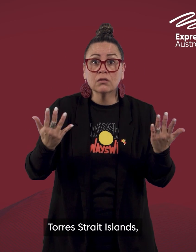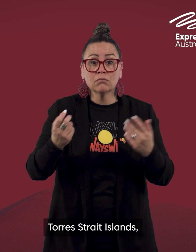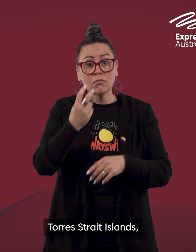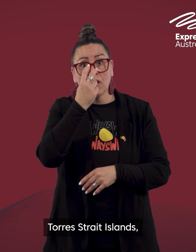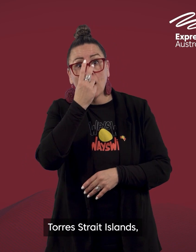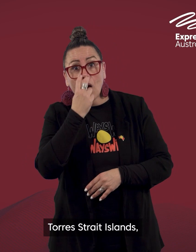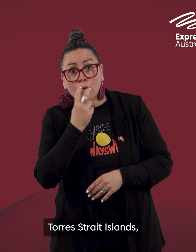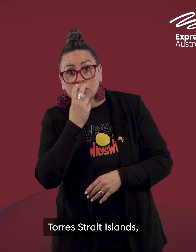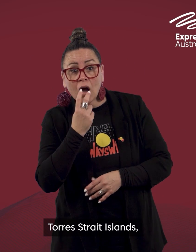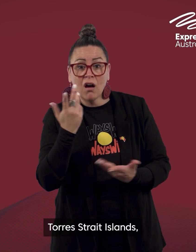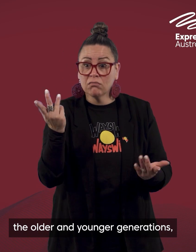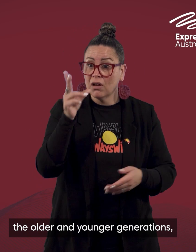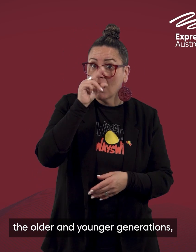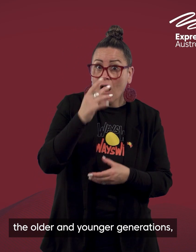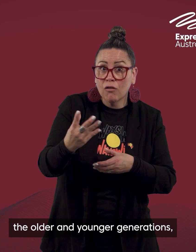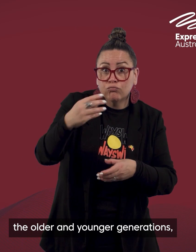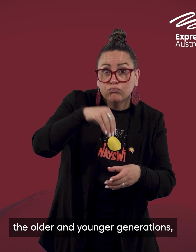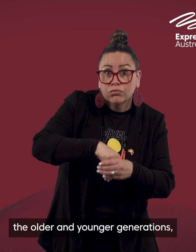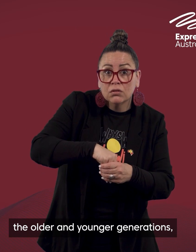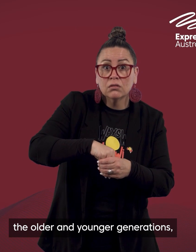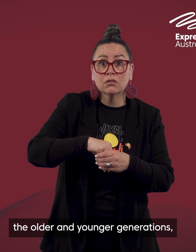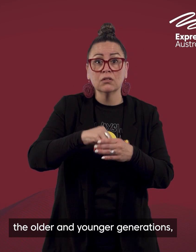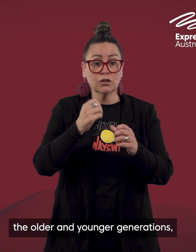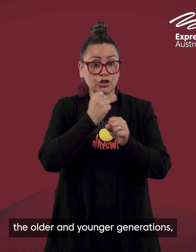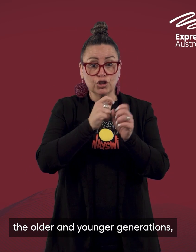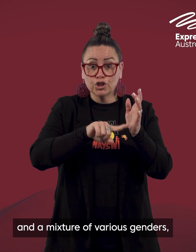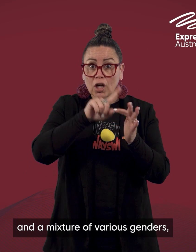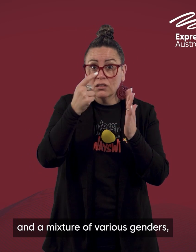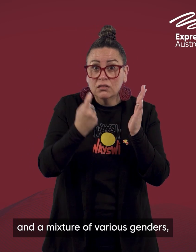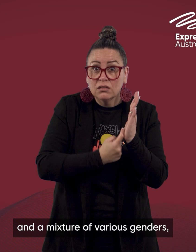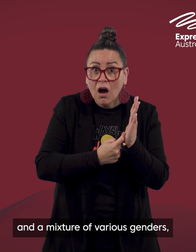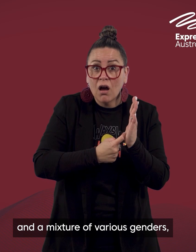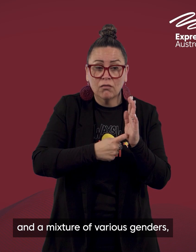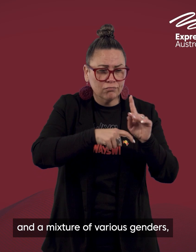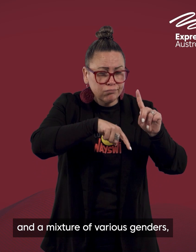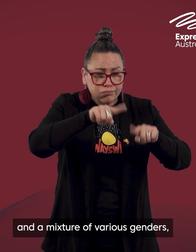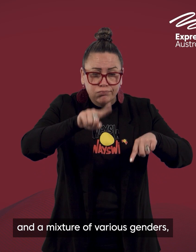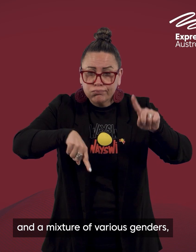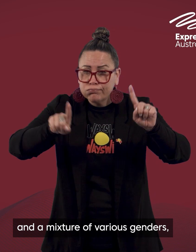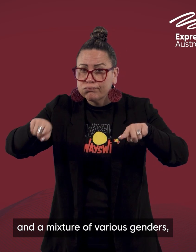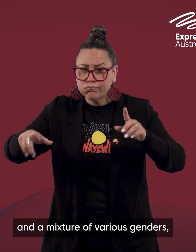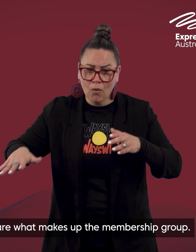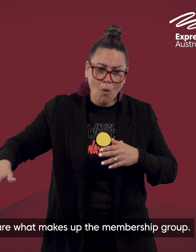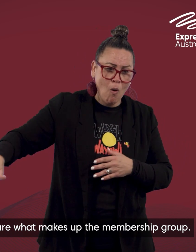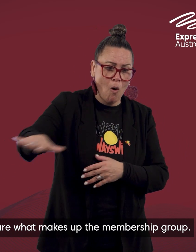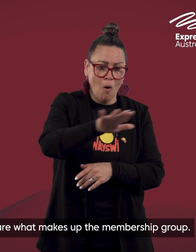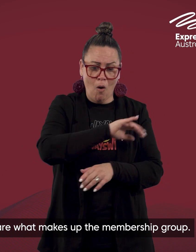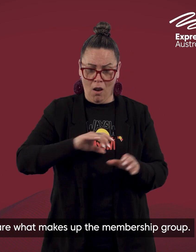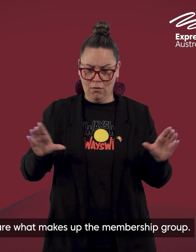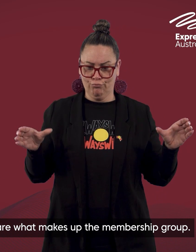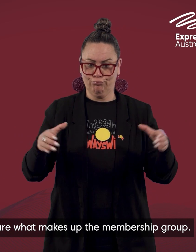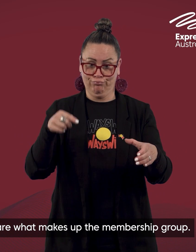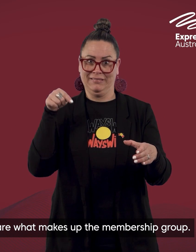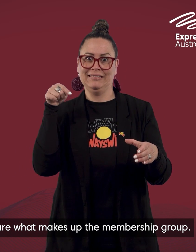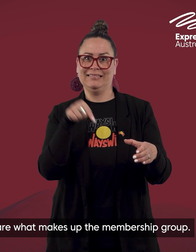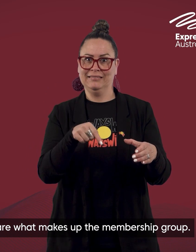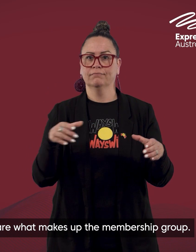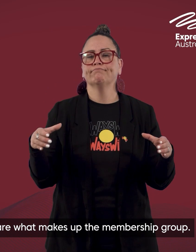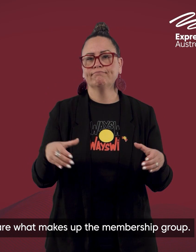Strait Islands, the older and younger generation, and a mixture of various genders are what makes up the membership